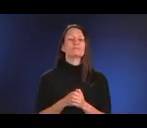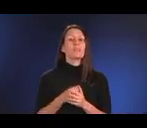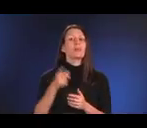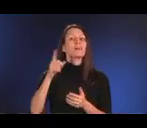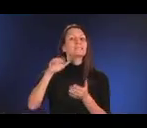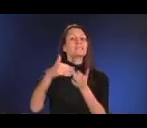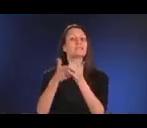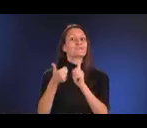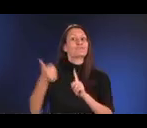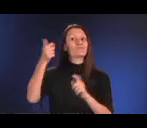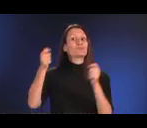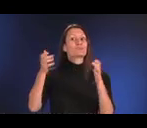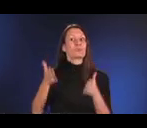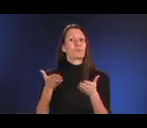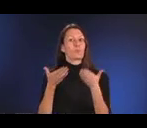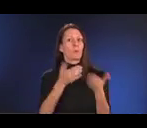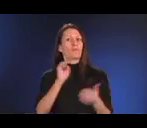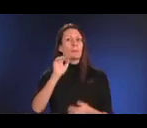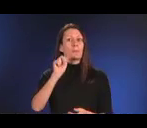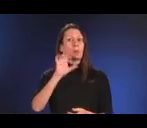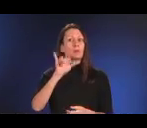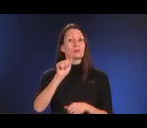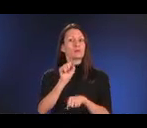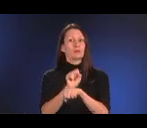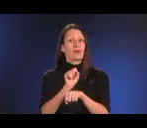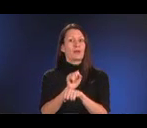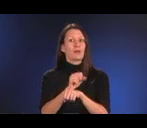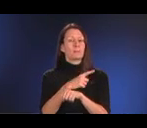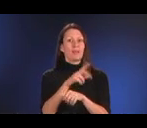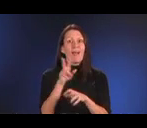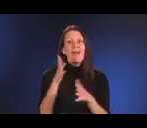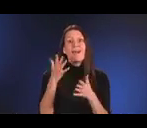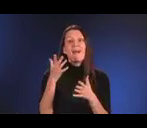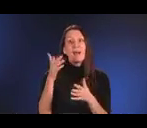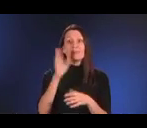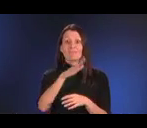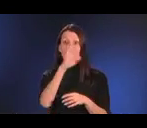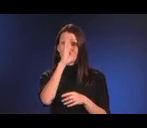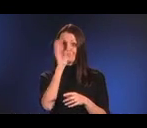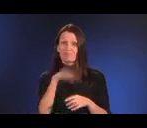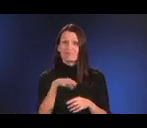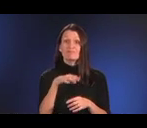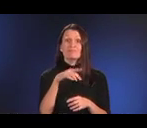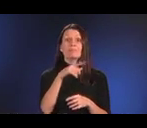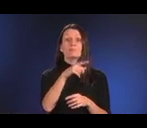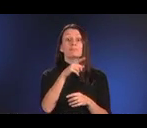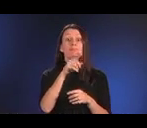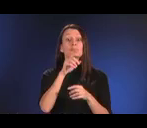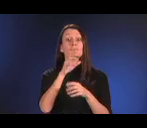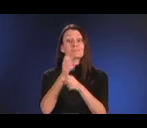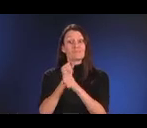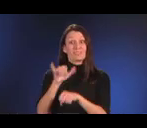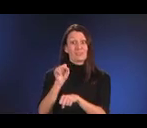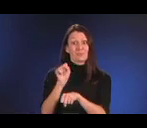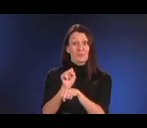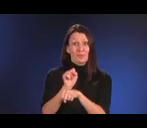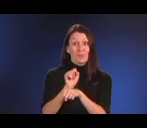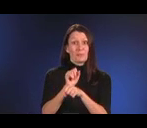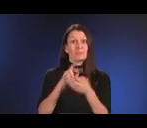The director of the center offers Marcia a job, but tells her she can no longer socialize with her deaf peers,